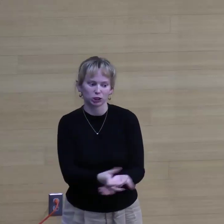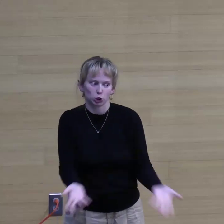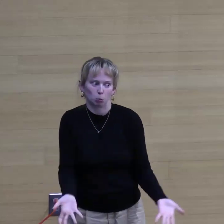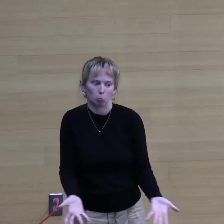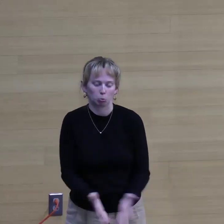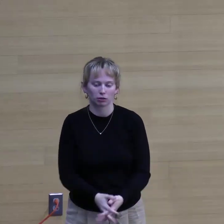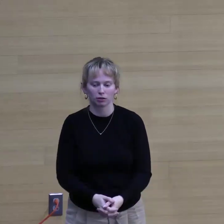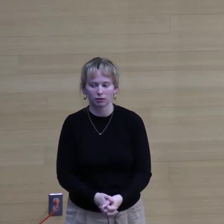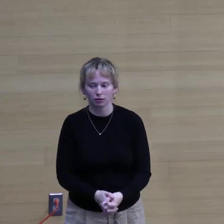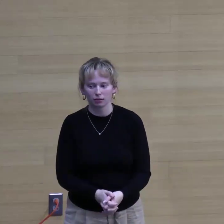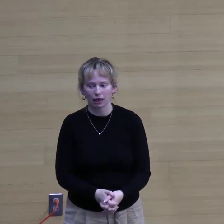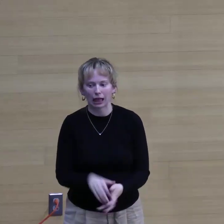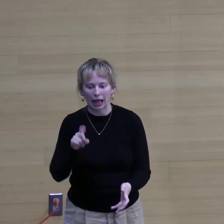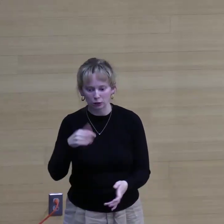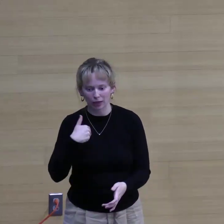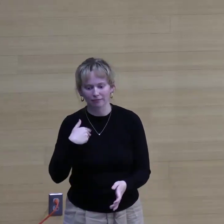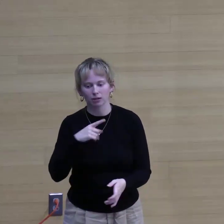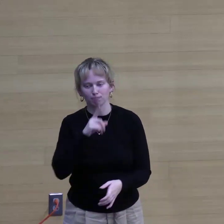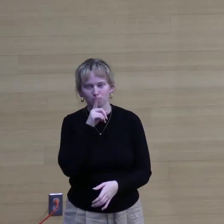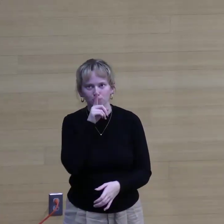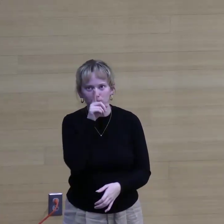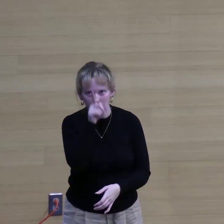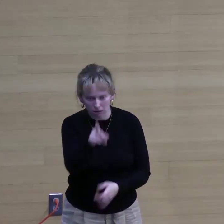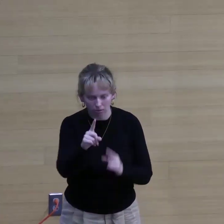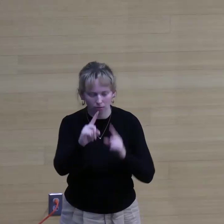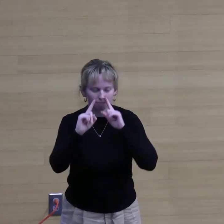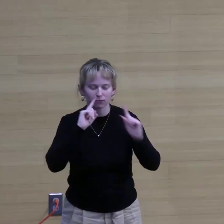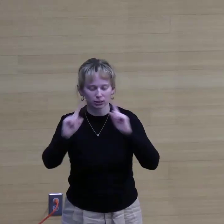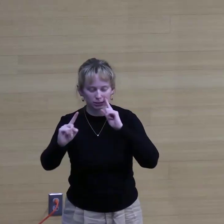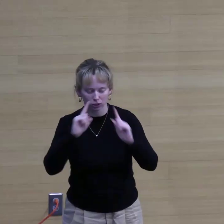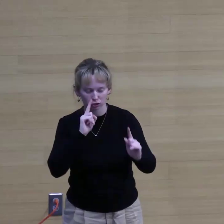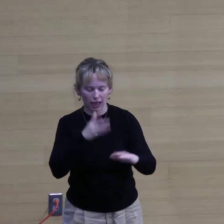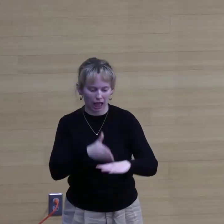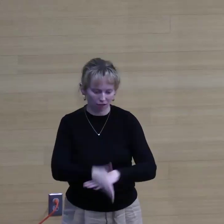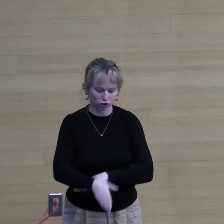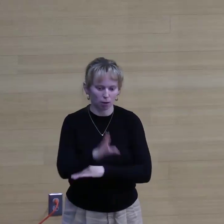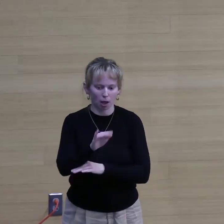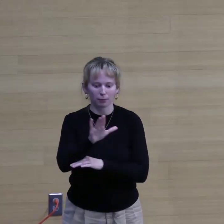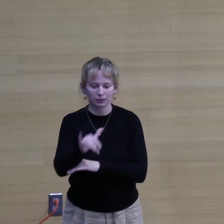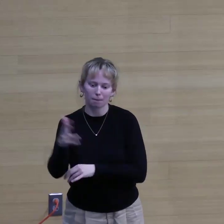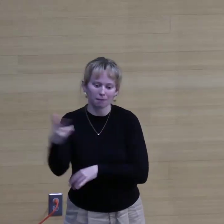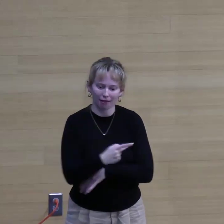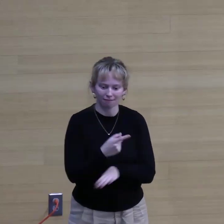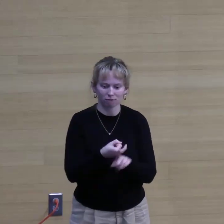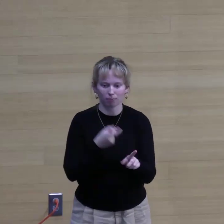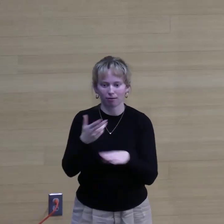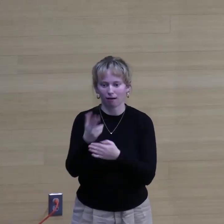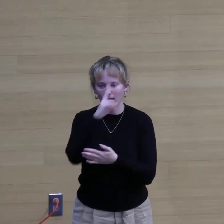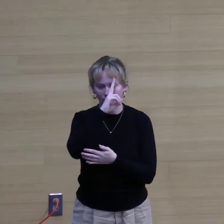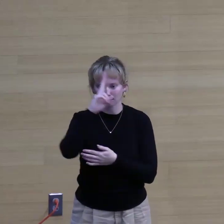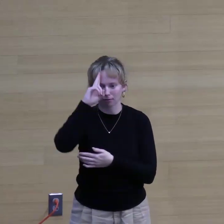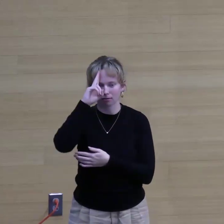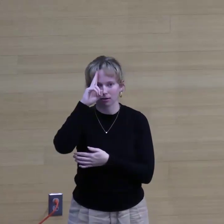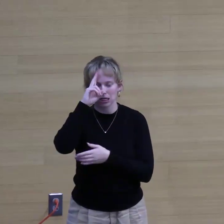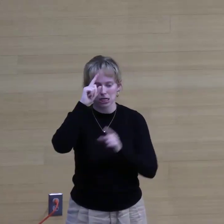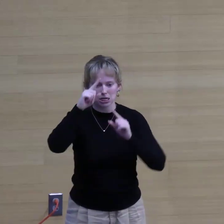And so we had to have a very real conversation after Bobby got back from the hospital. We had to have an